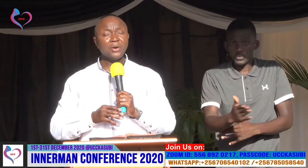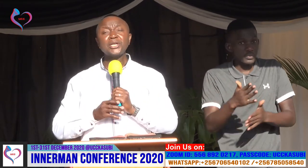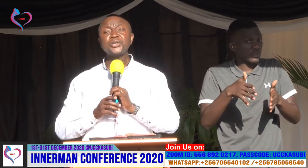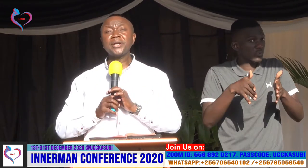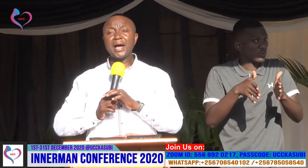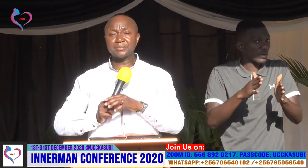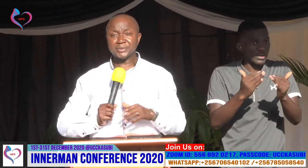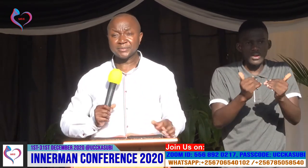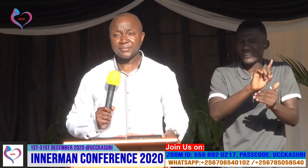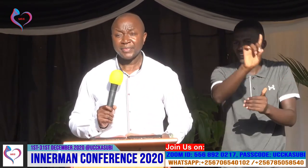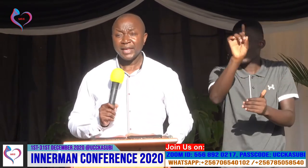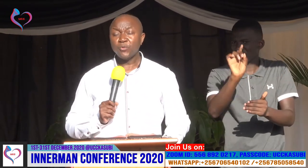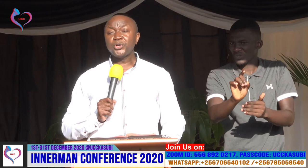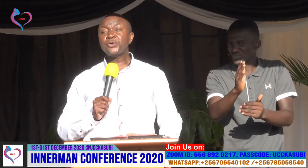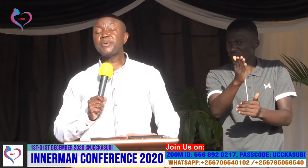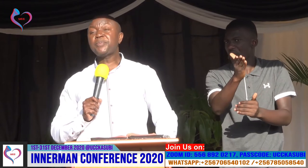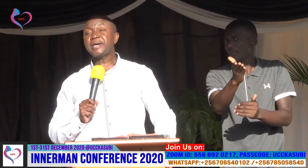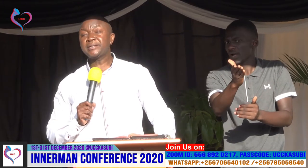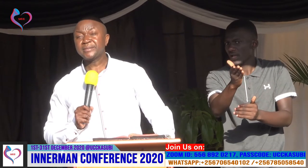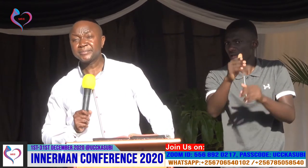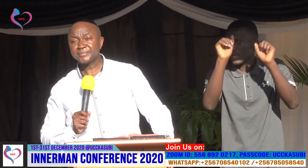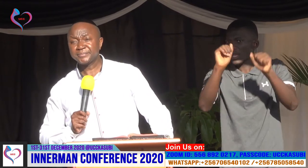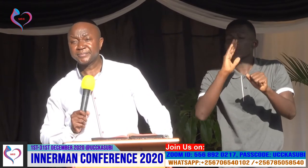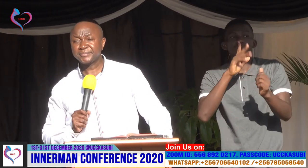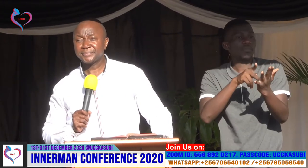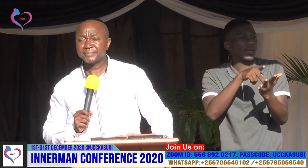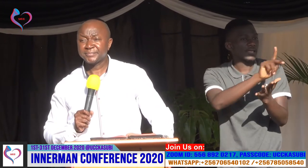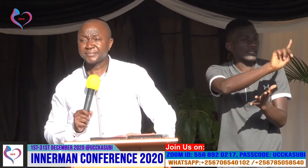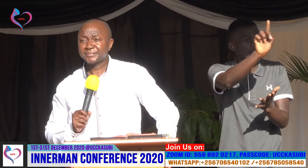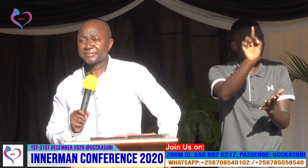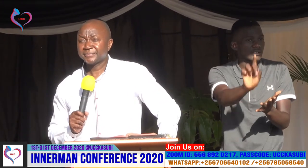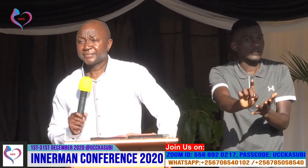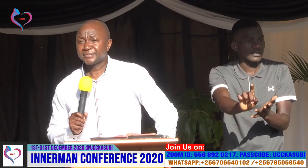road. The question comes, would you be paid? Bana kusasula.